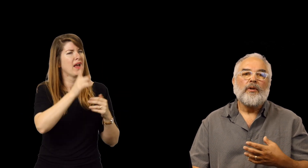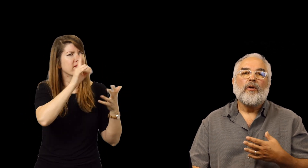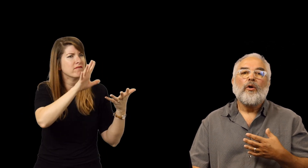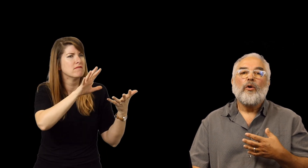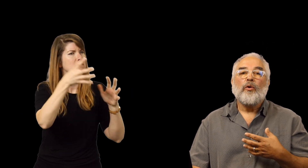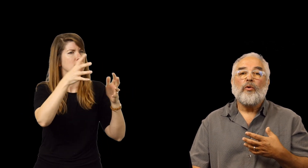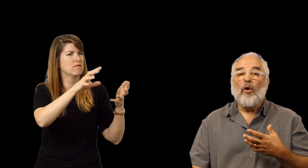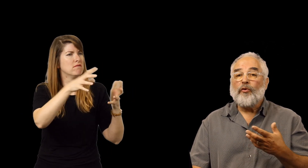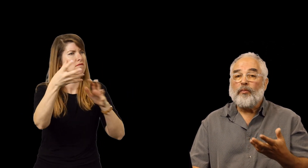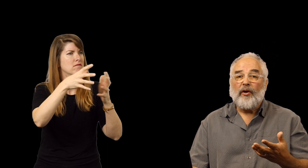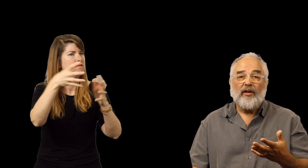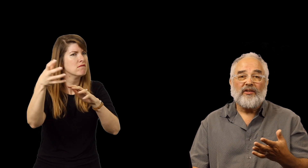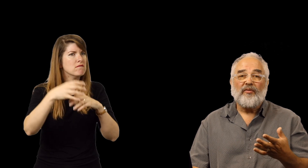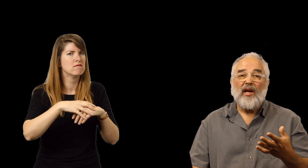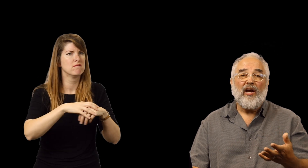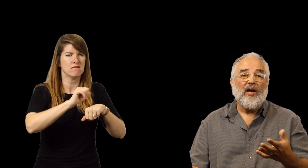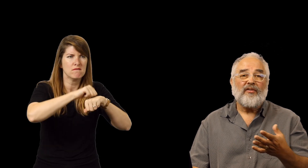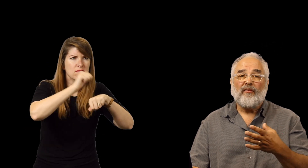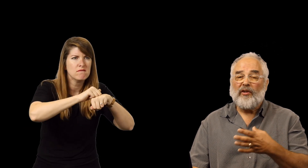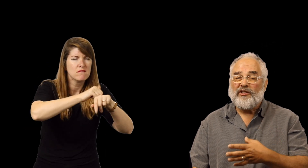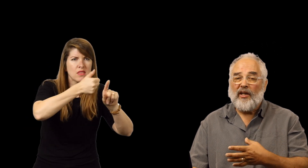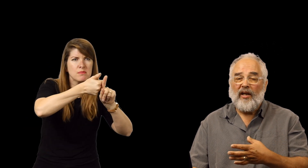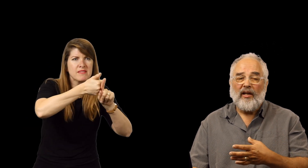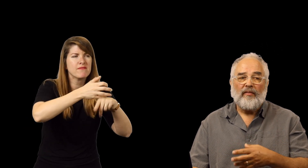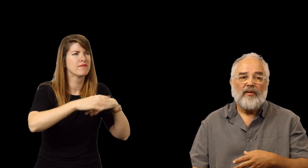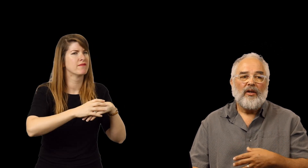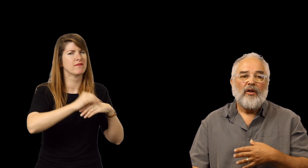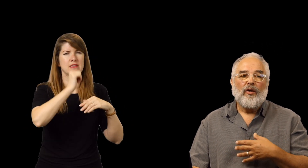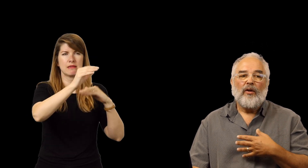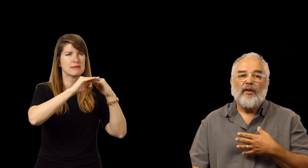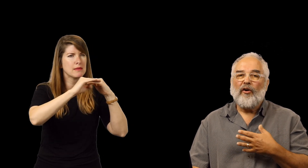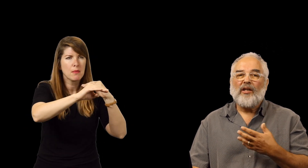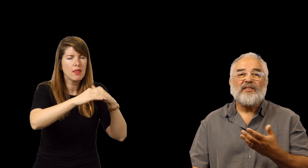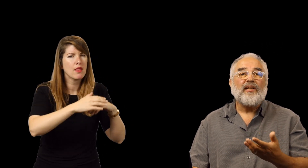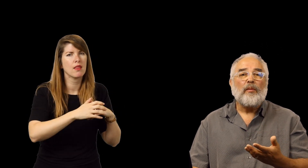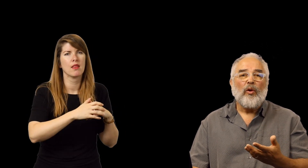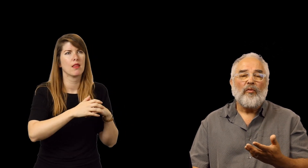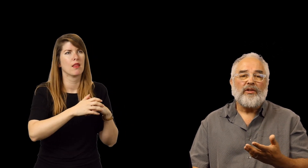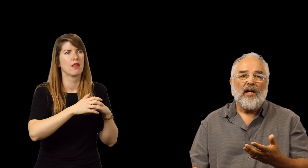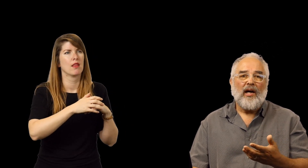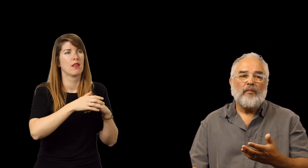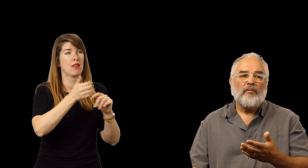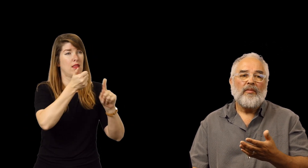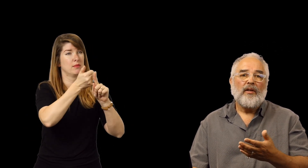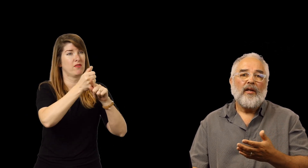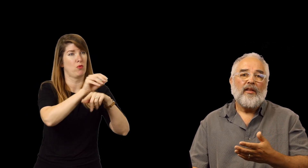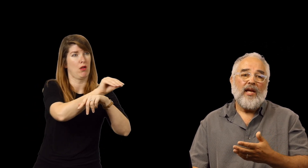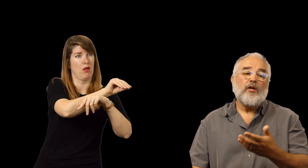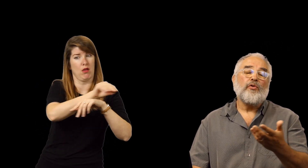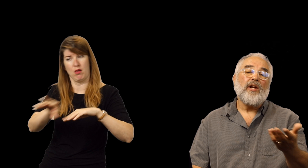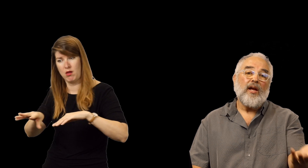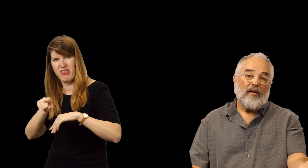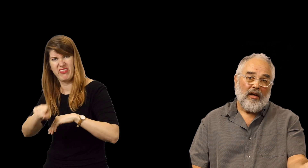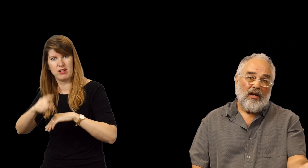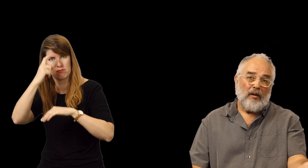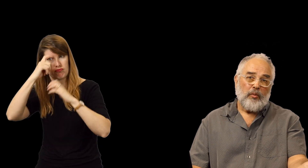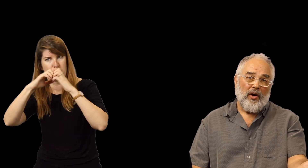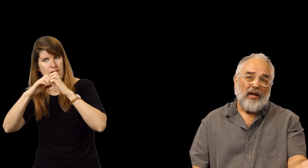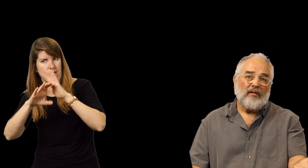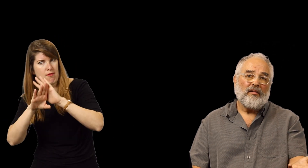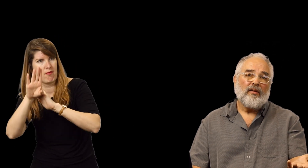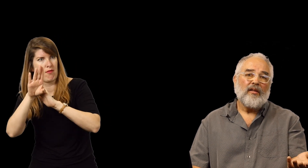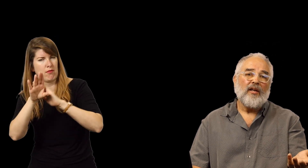calm, who go through periods of chaos and rigidity, they're not stable over time, they create a